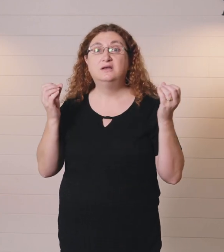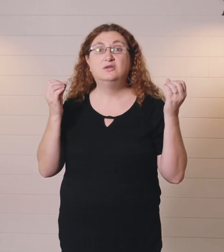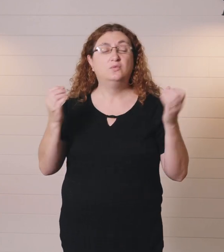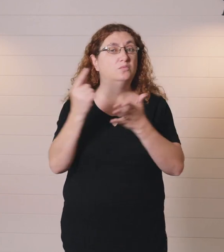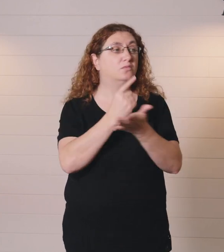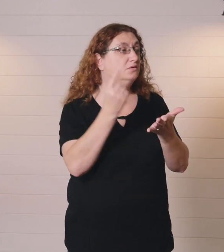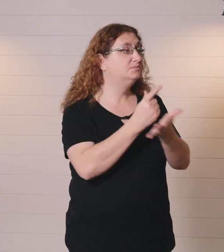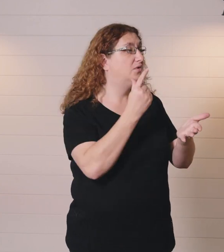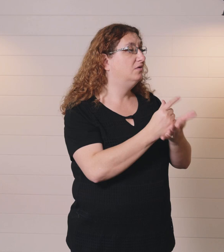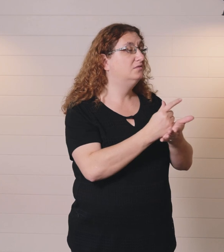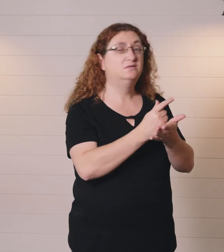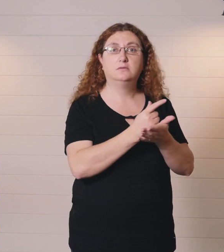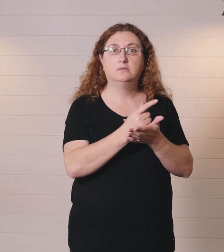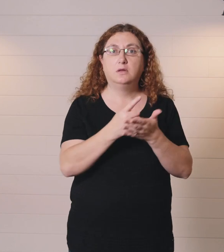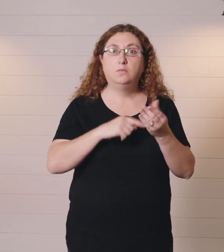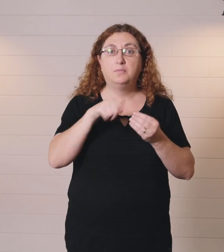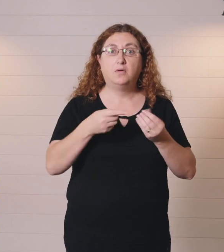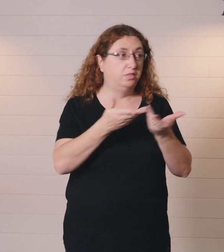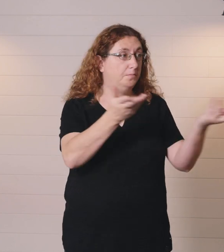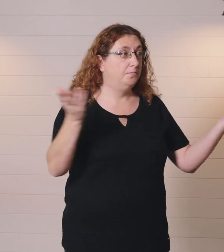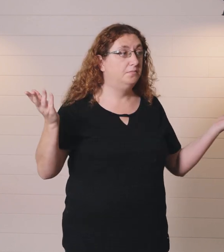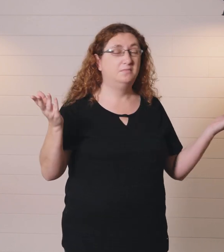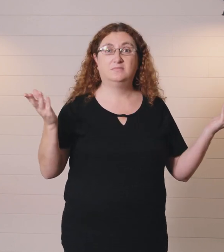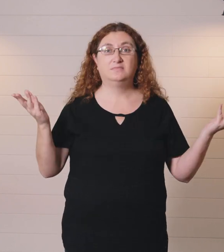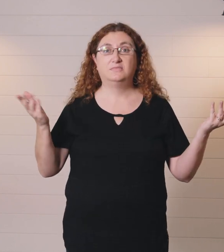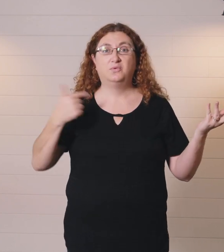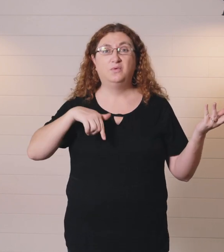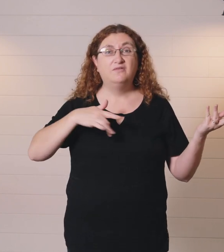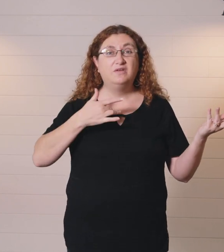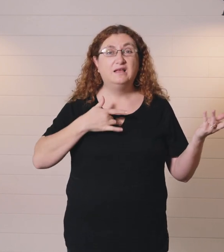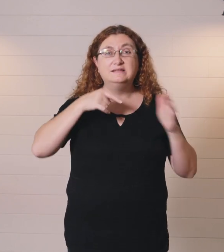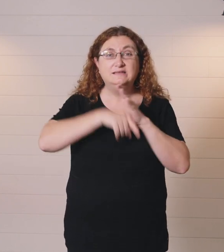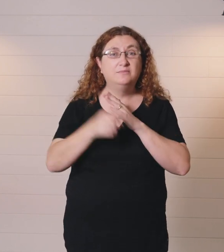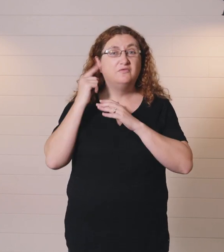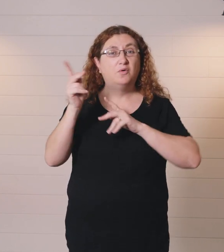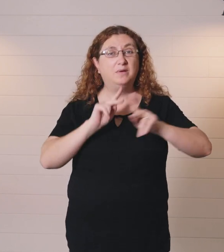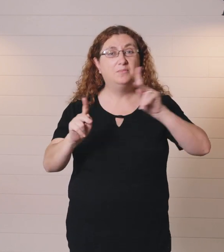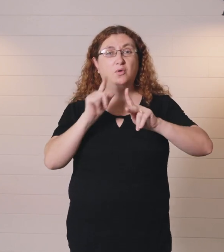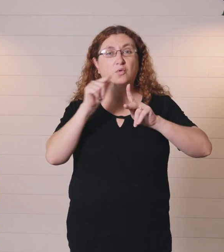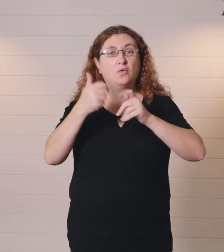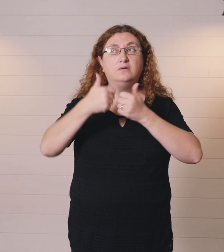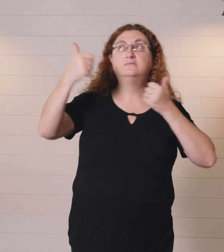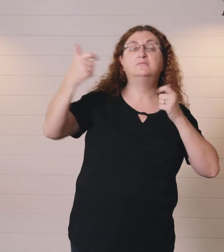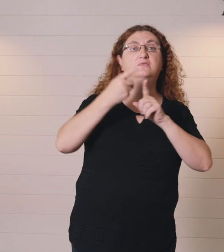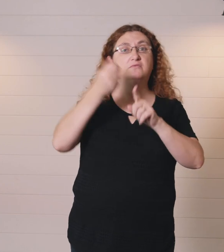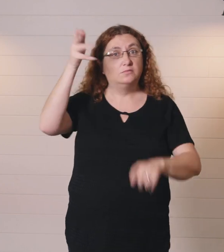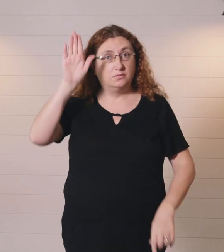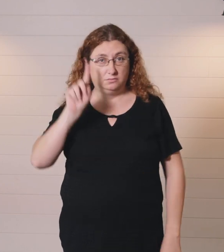the gospel. Are we moved with a passion and a burden and a prayer for people who are far from